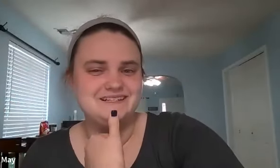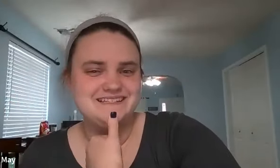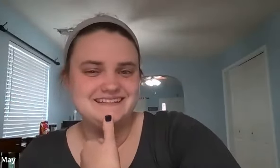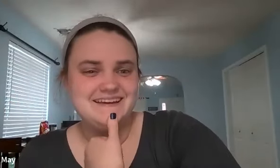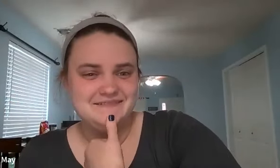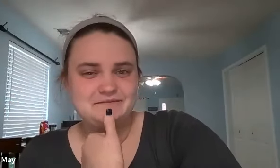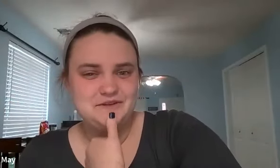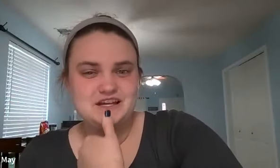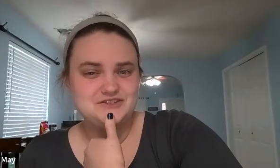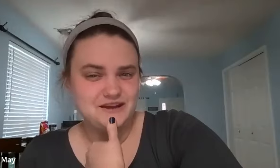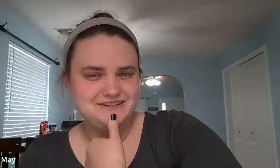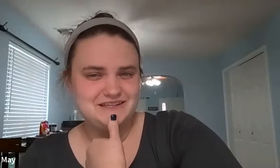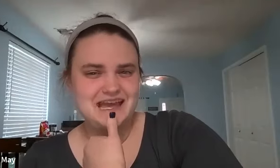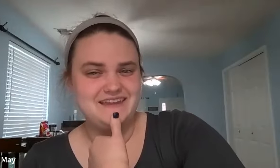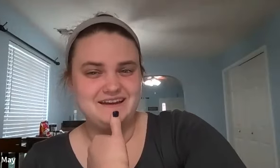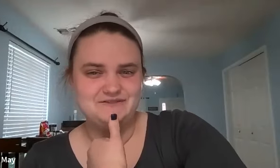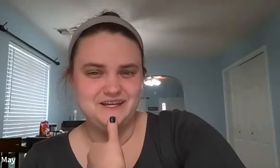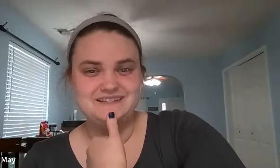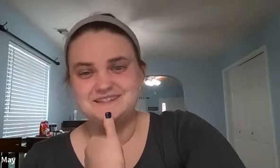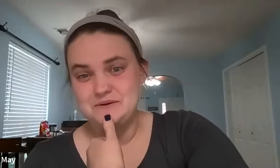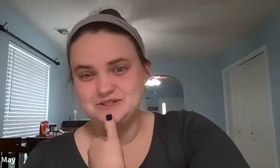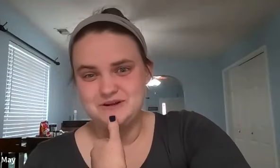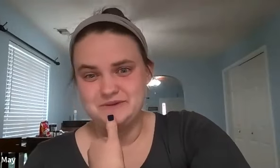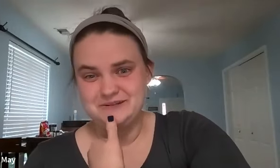difference. Usually I try to do that and then I always forget. So strawberry.